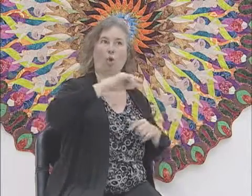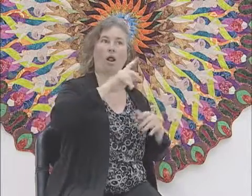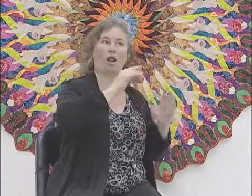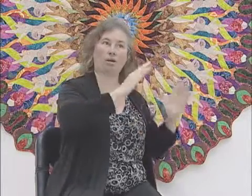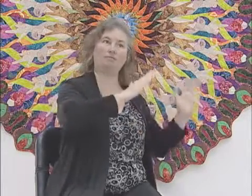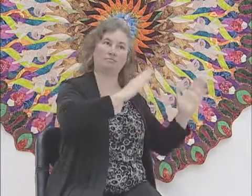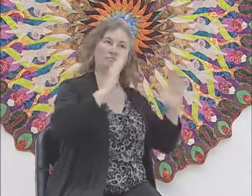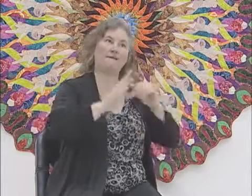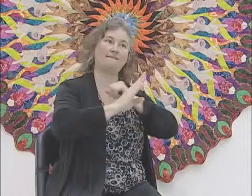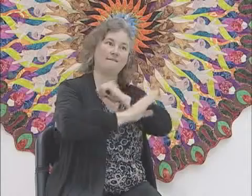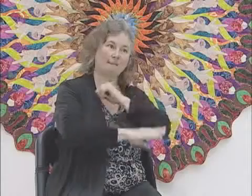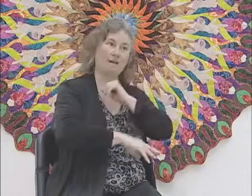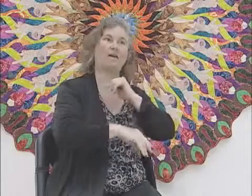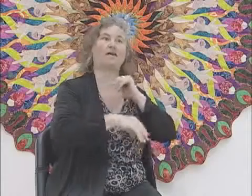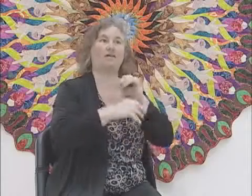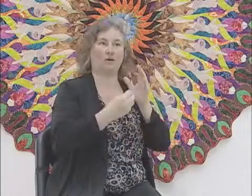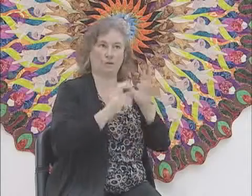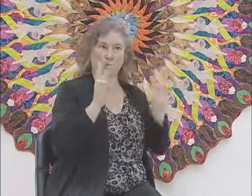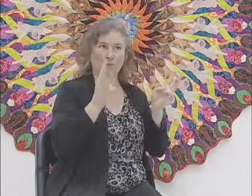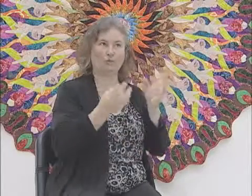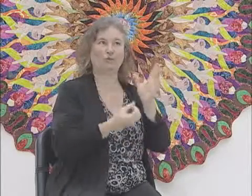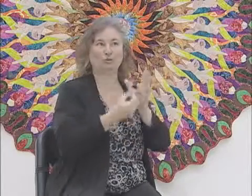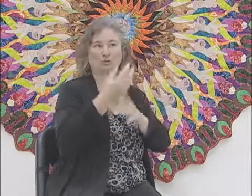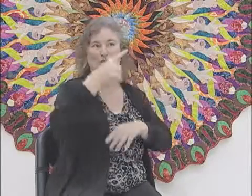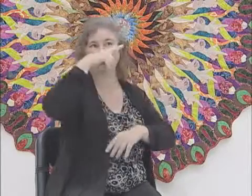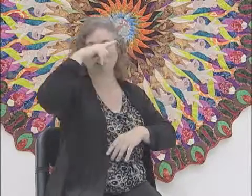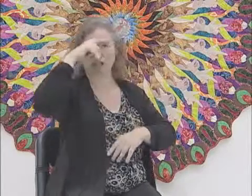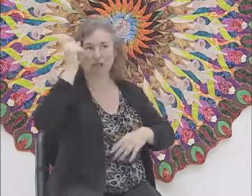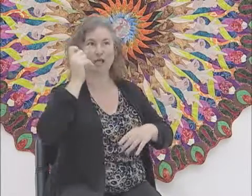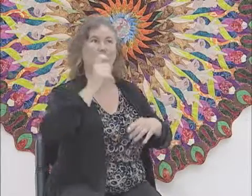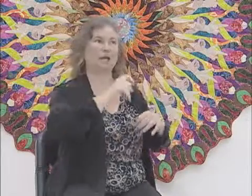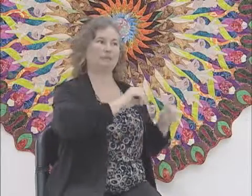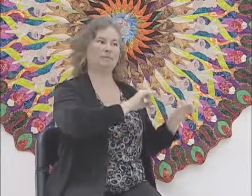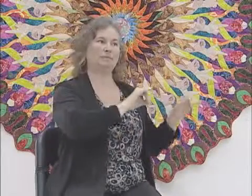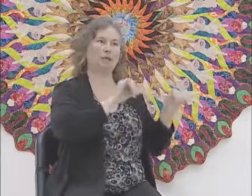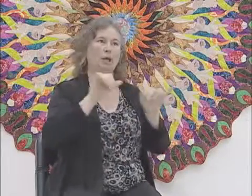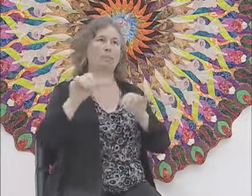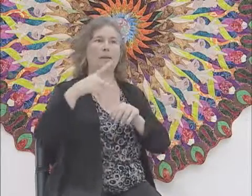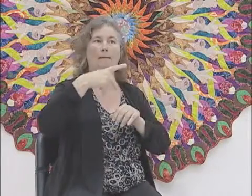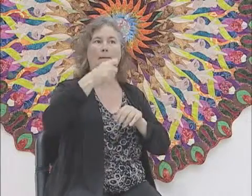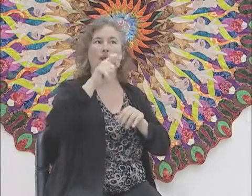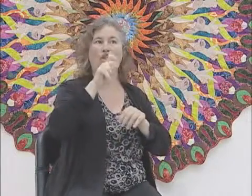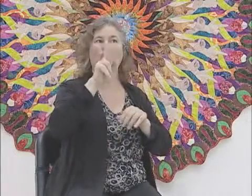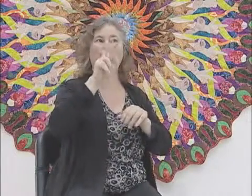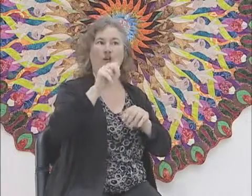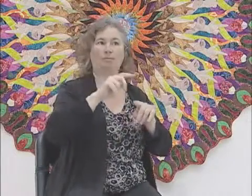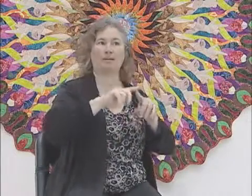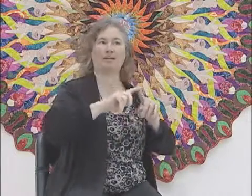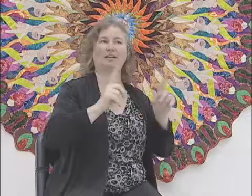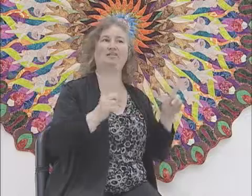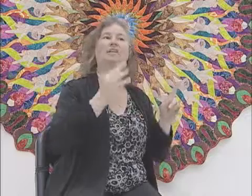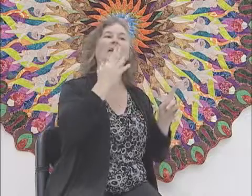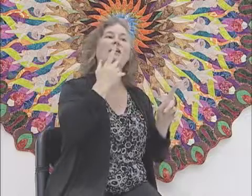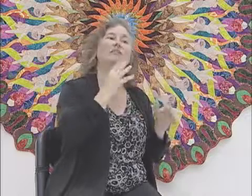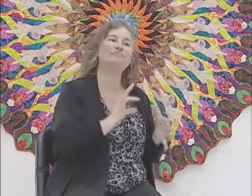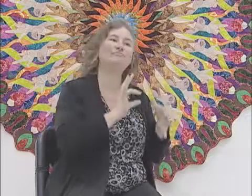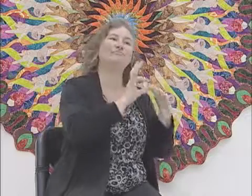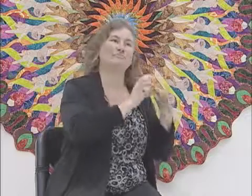4 seasons: fall, winter, spring, and summer. They were all basically the same pattern, but they used different